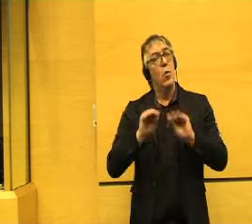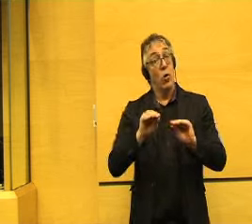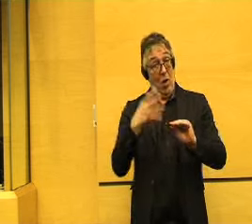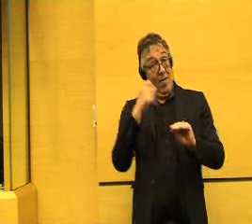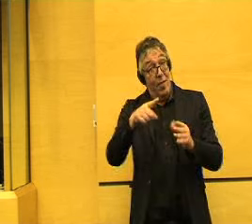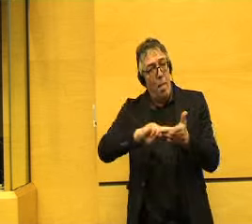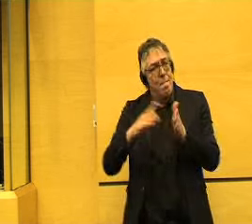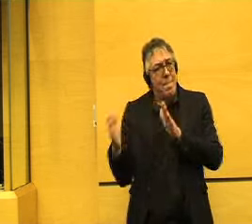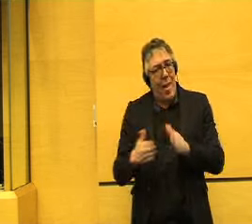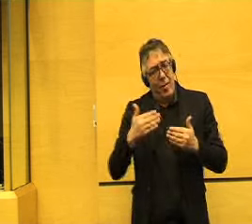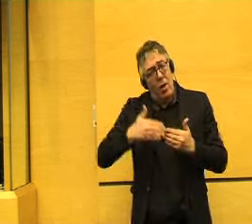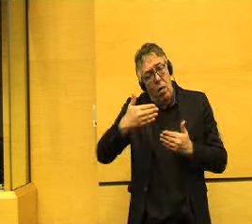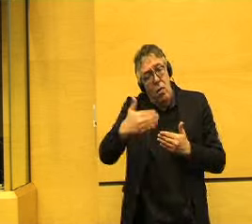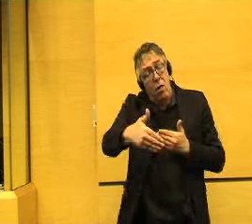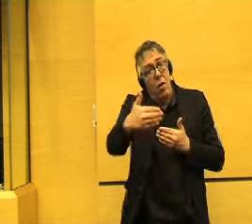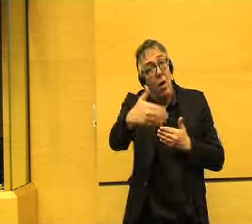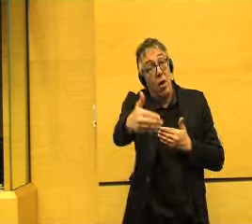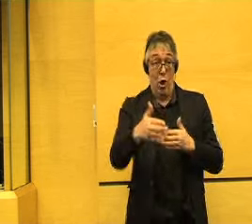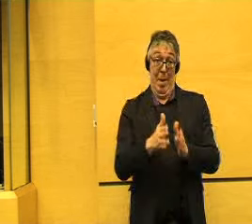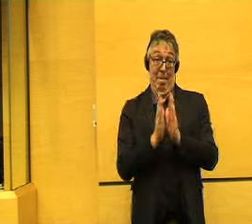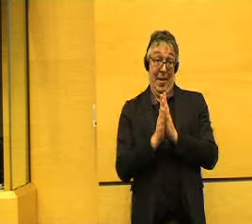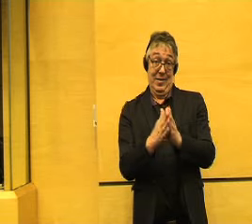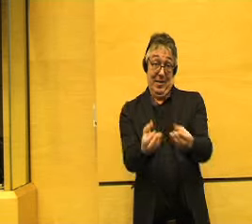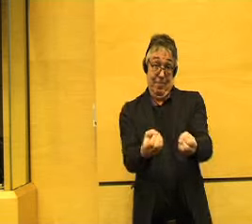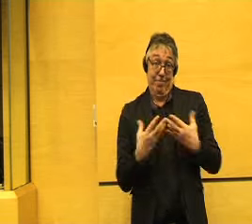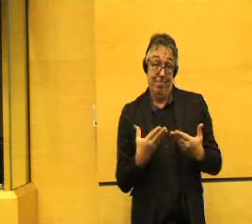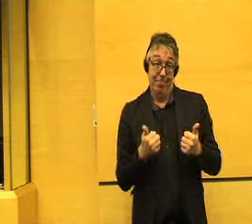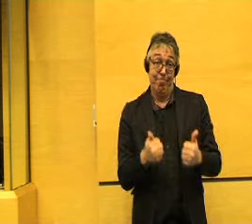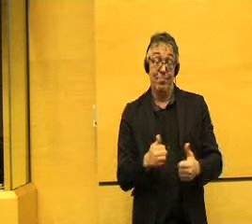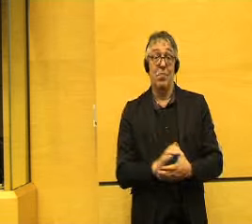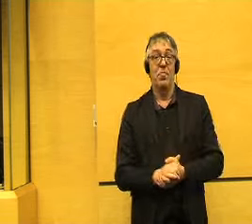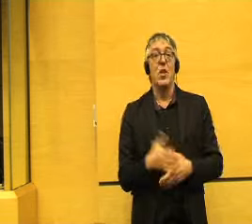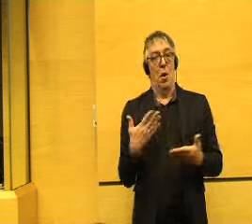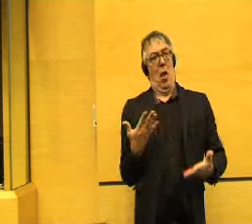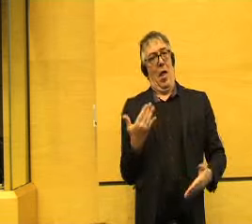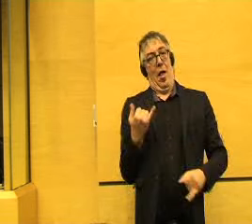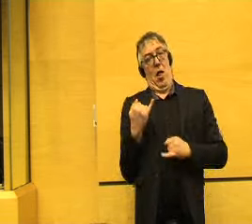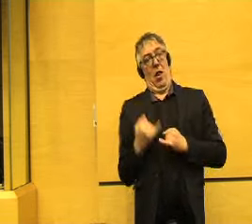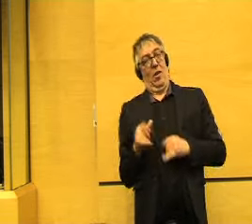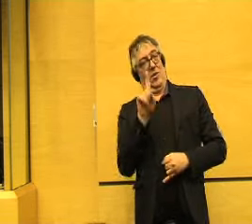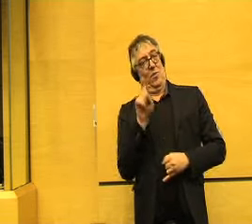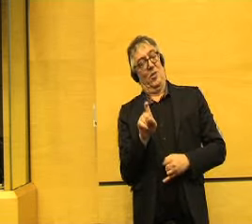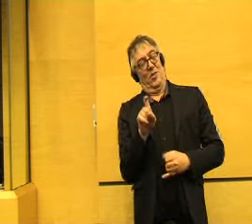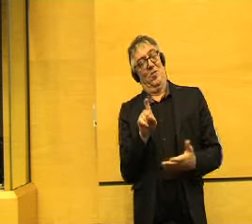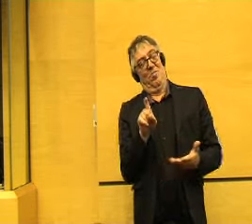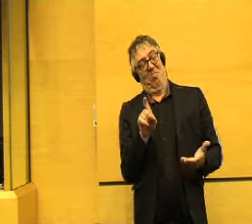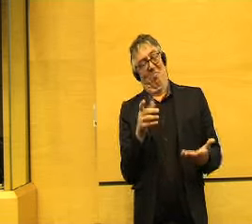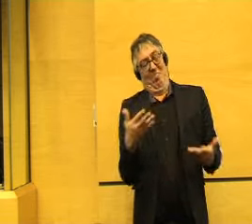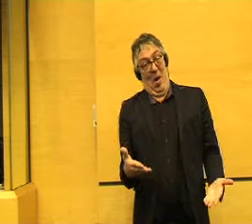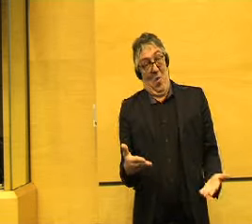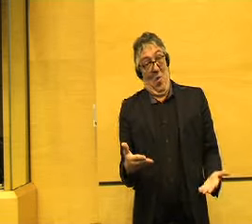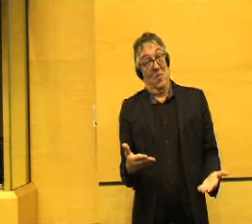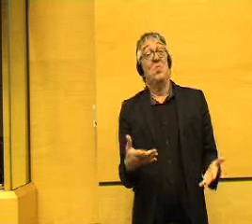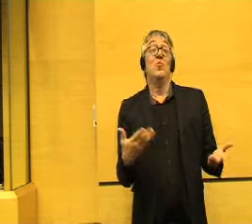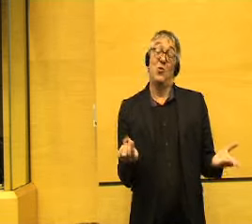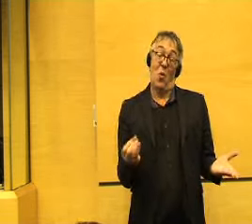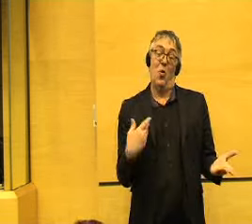us. Since this is my last intervention in this dialogue, I wish you a safe journey. Thank you.